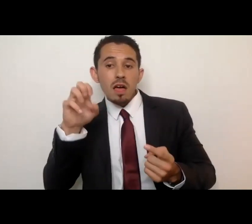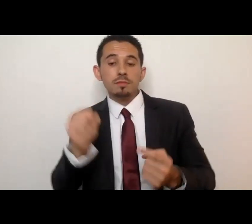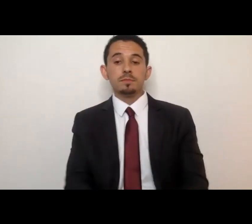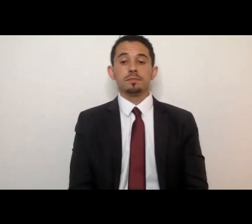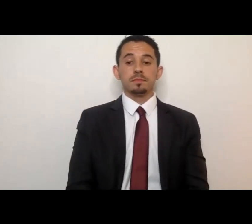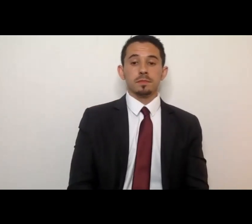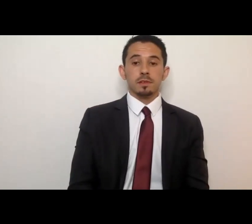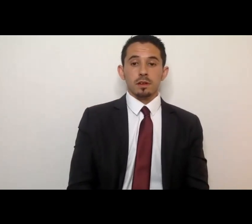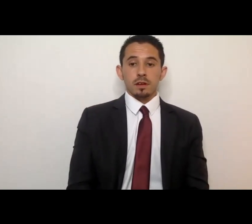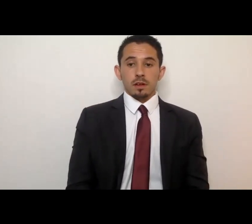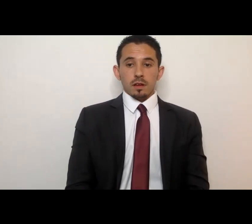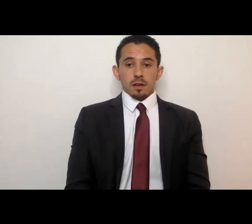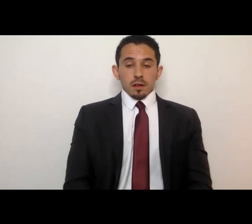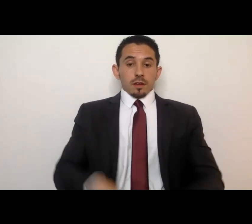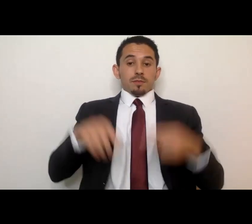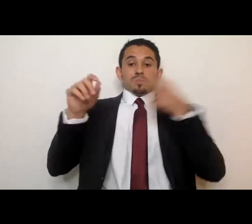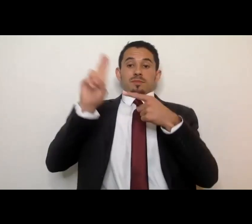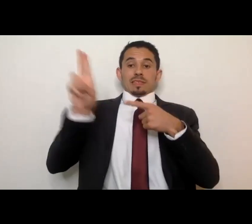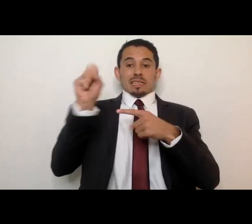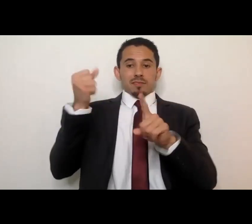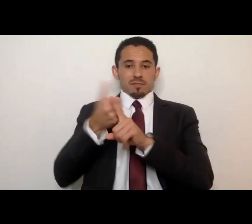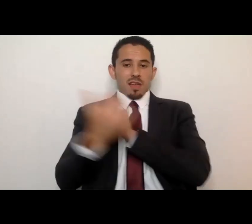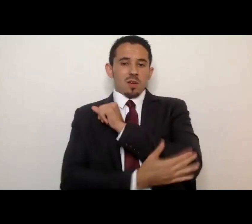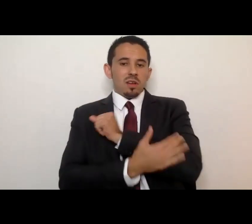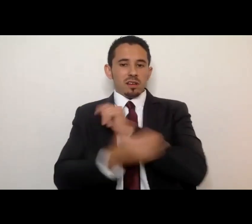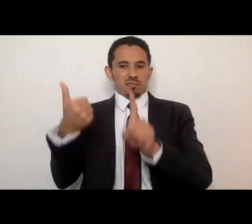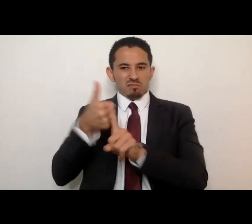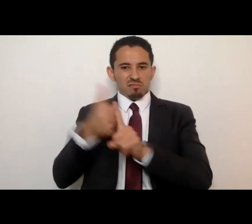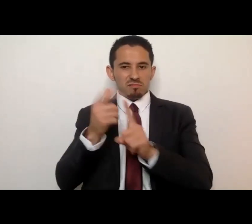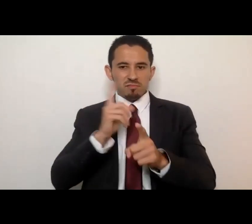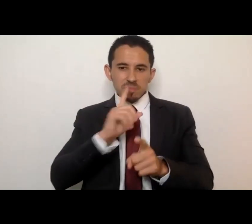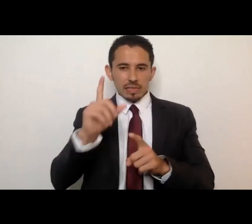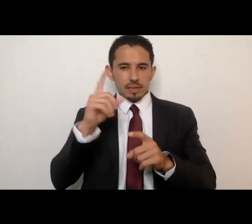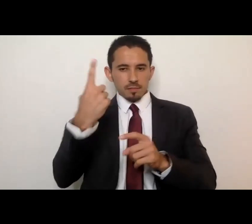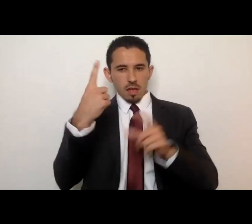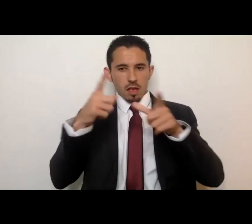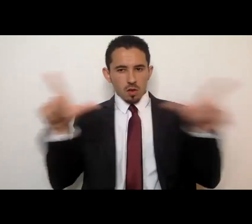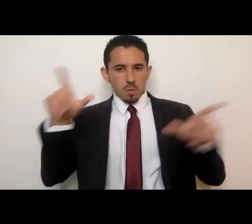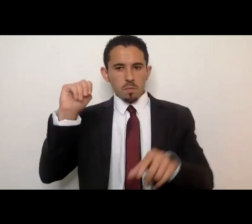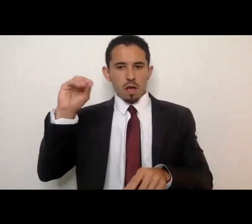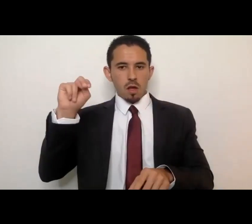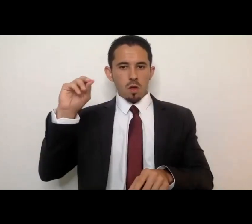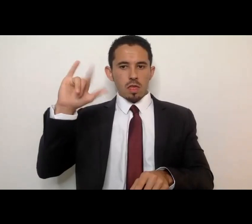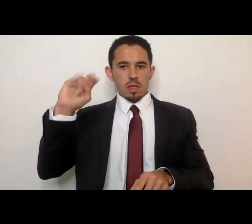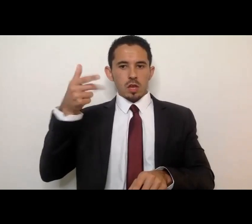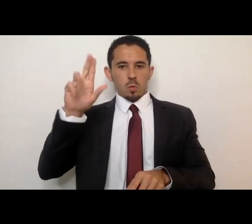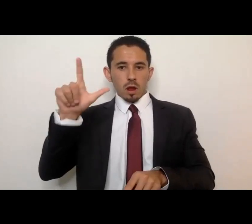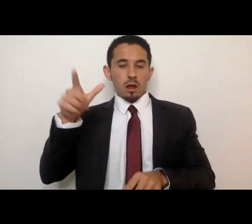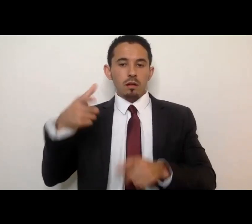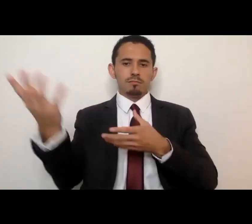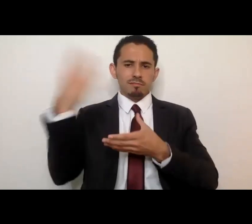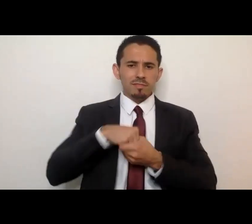visual information, hotlines, and resources for the deaf community. The United States is a country that is